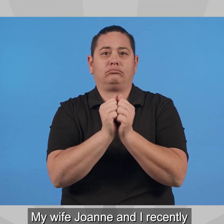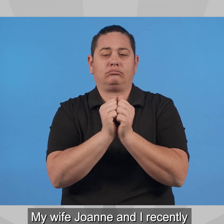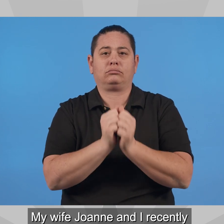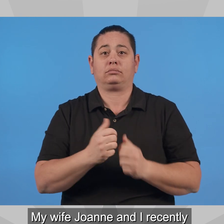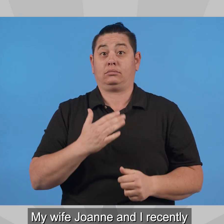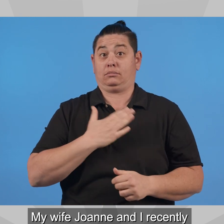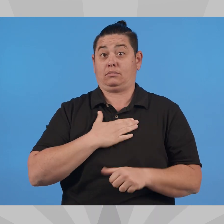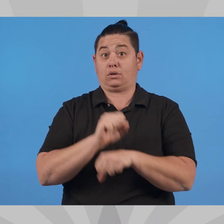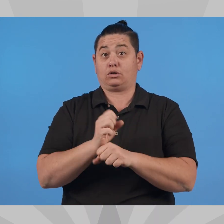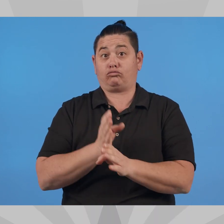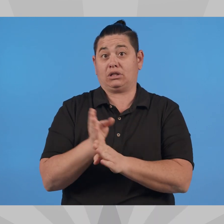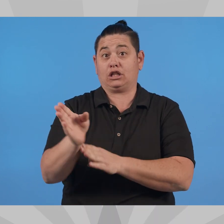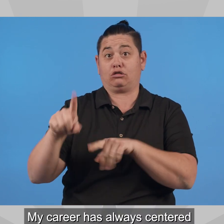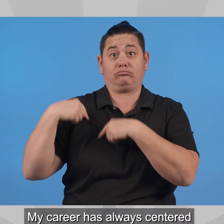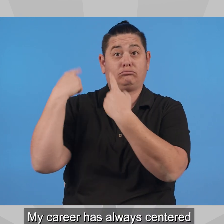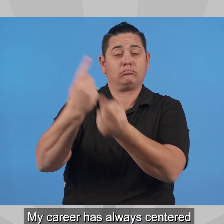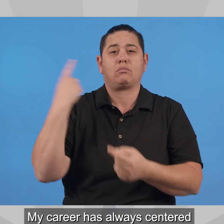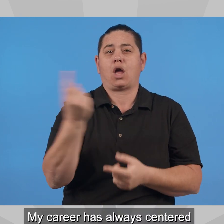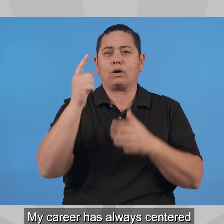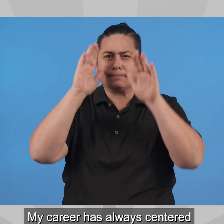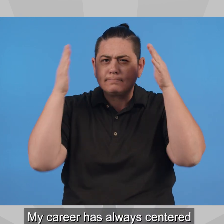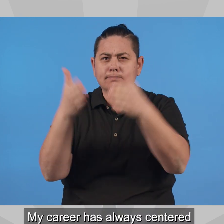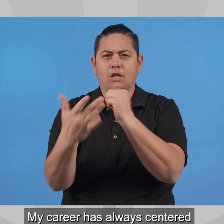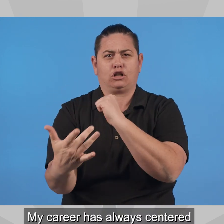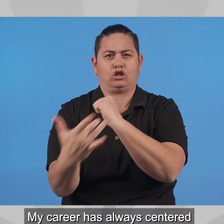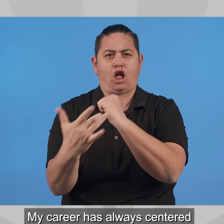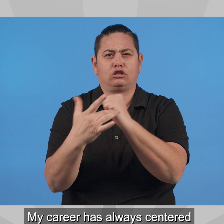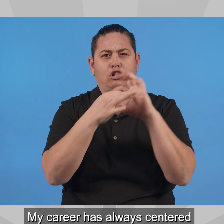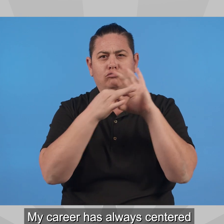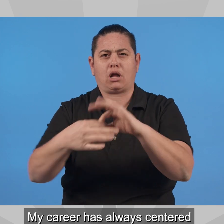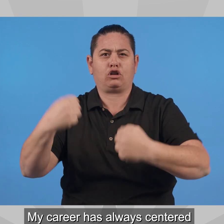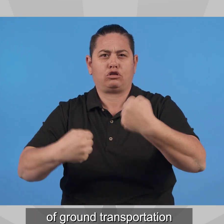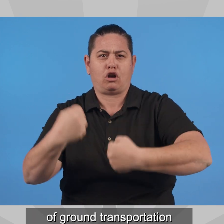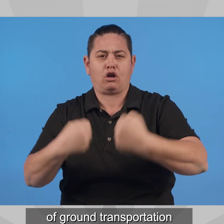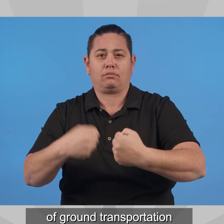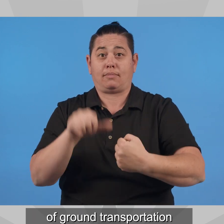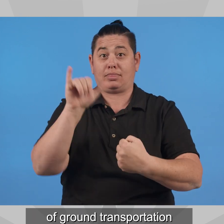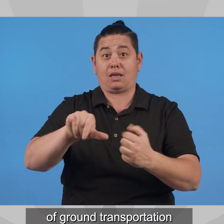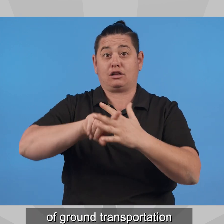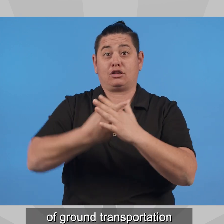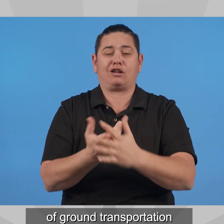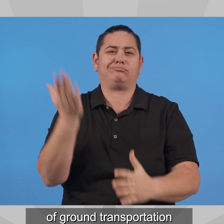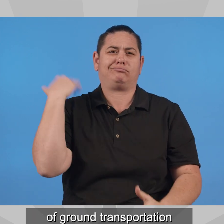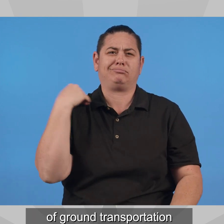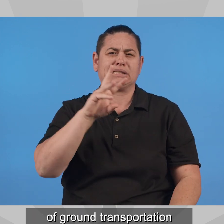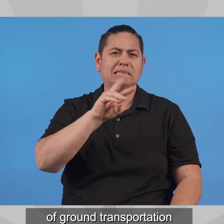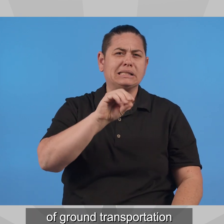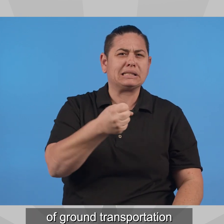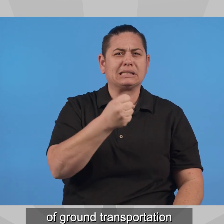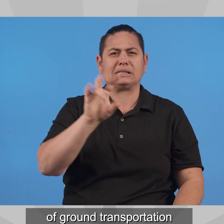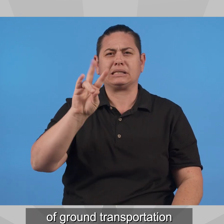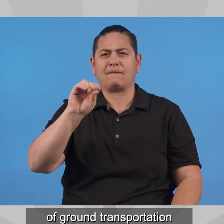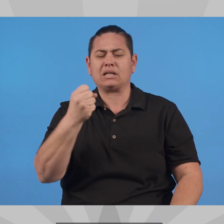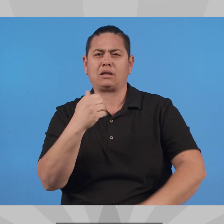26 years together. My career has always centered around the technology of ground transportation vehicles, from